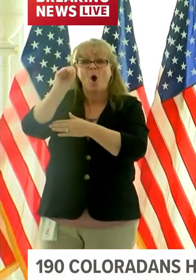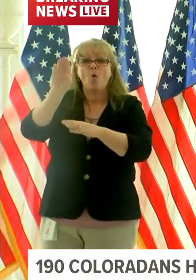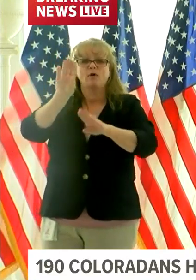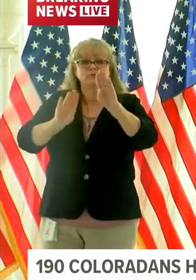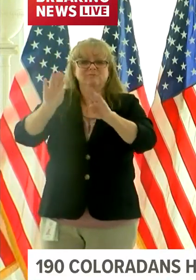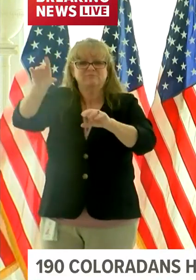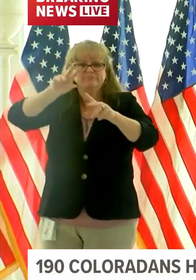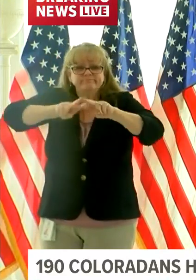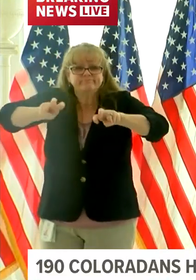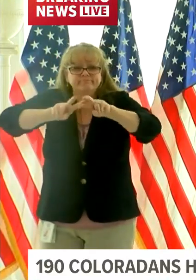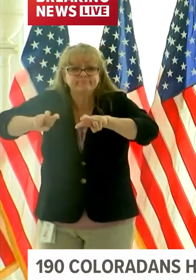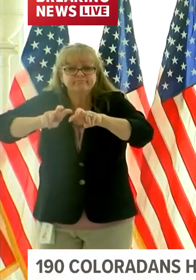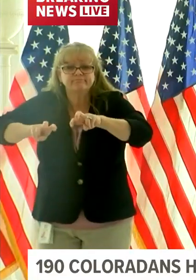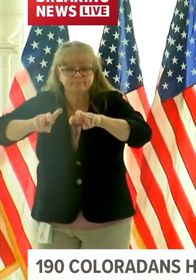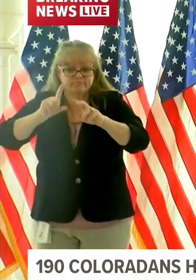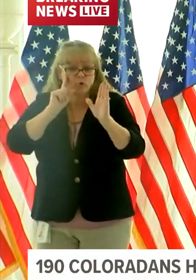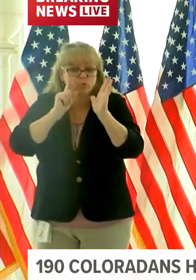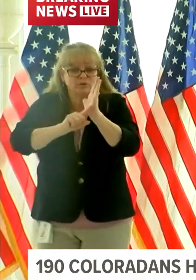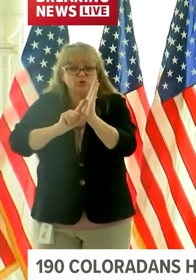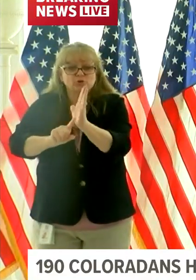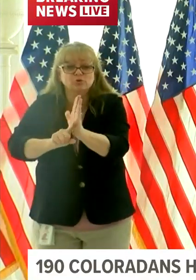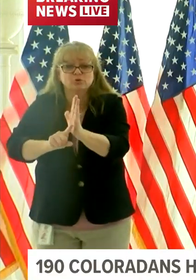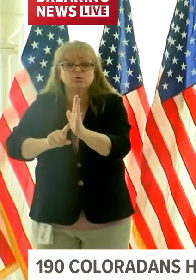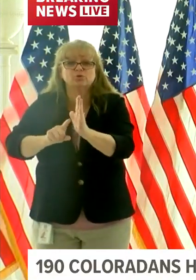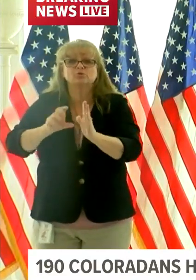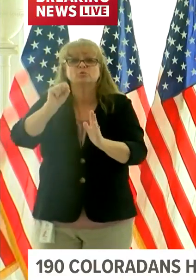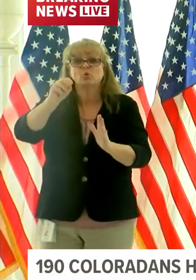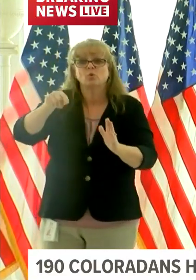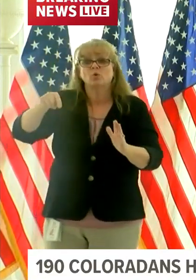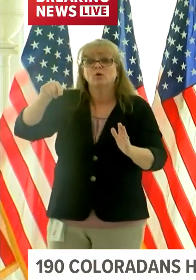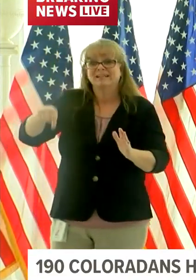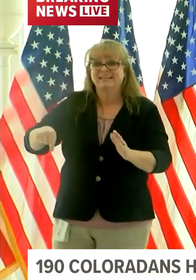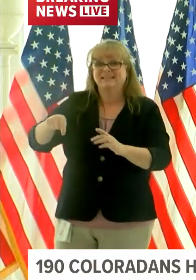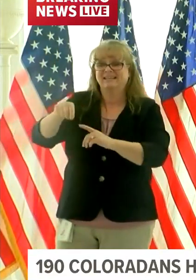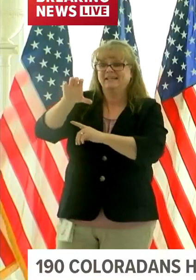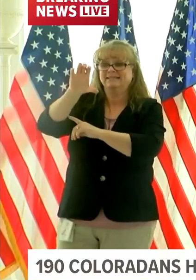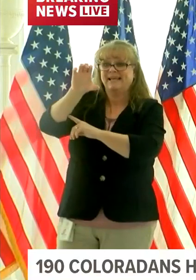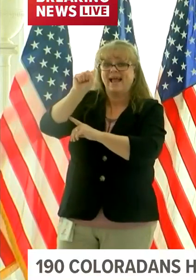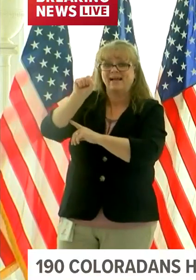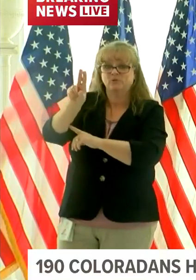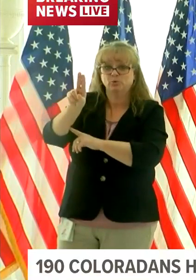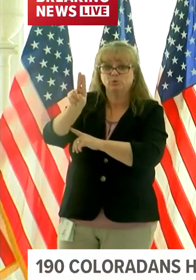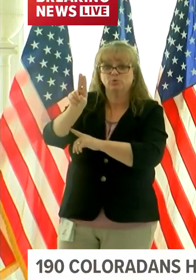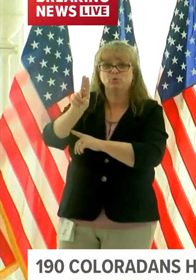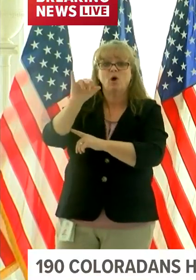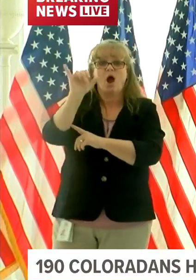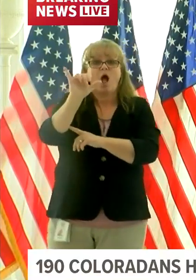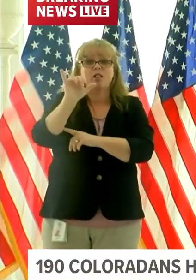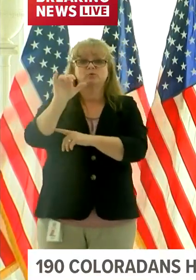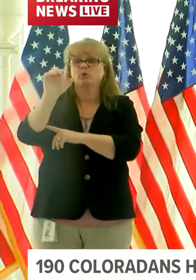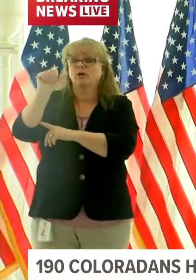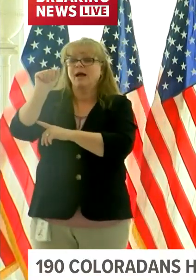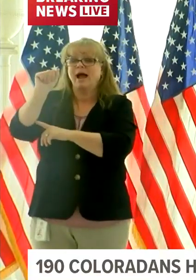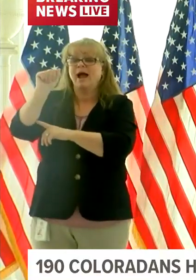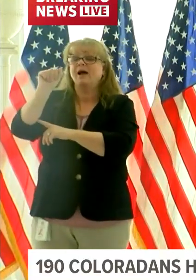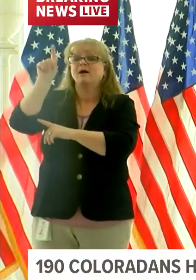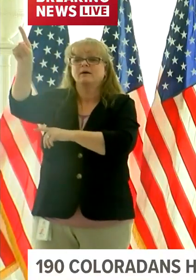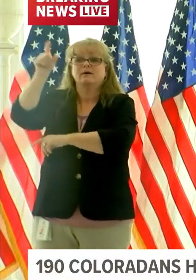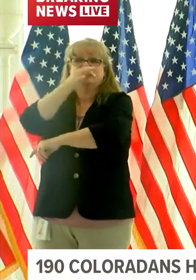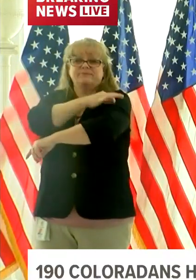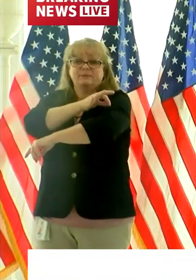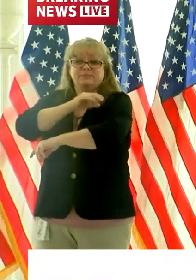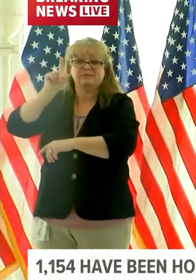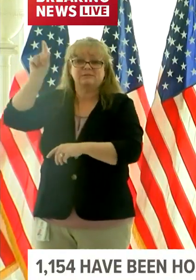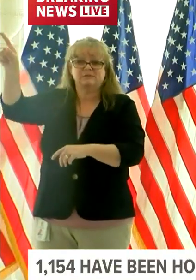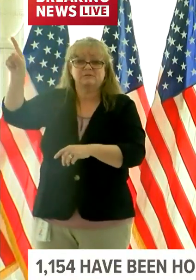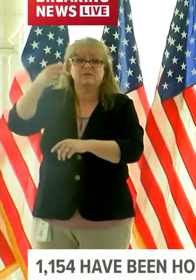across our state, both researchers at CSU as well as clinical research being done at Anschutz and other locations, working hard to develop